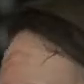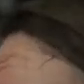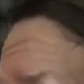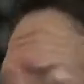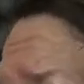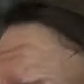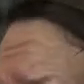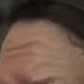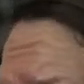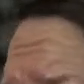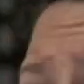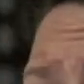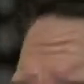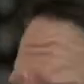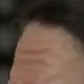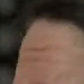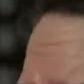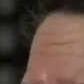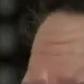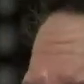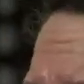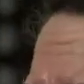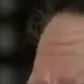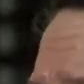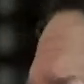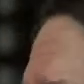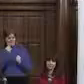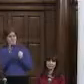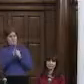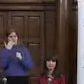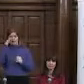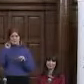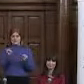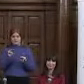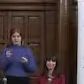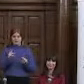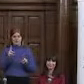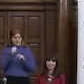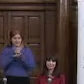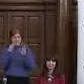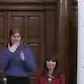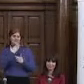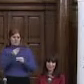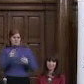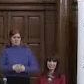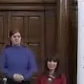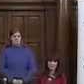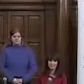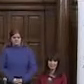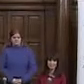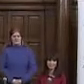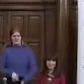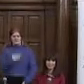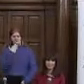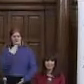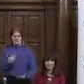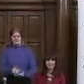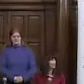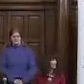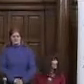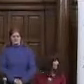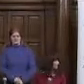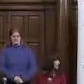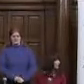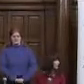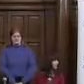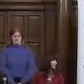that the government is listening today, because you have spoken for the Irish people and you could not have been clearer. So thank you for that. Thanks, Elaine.